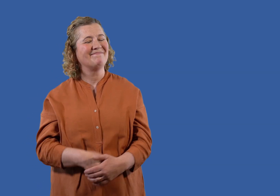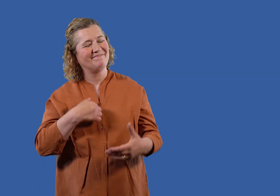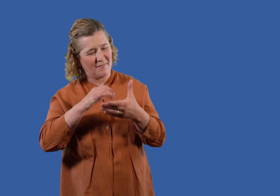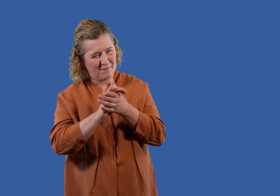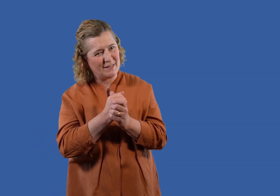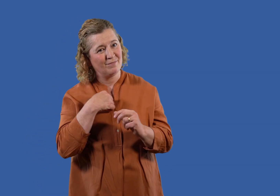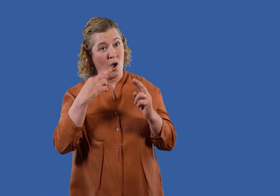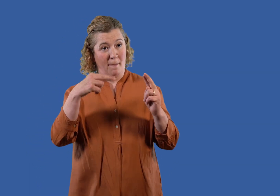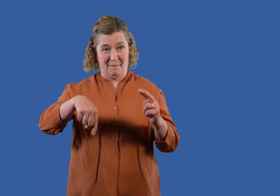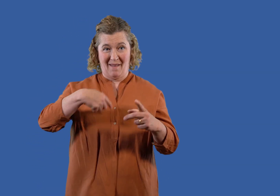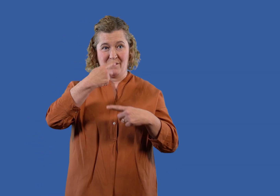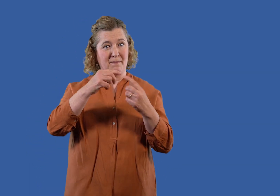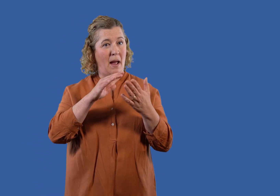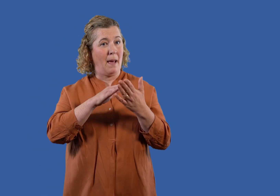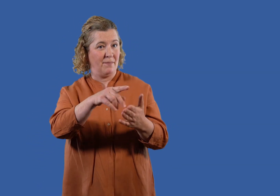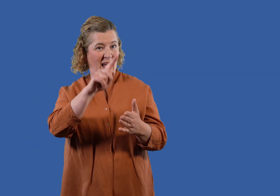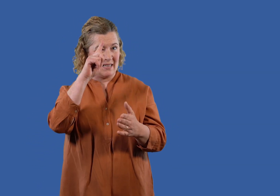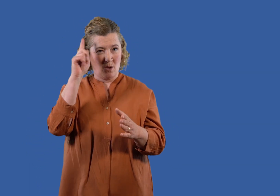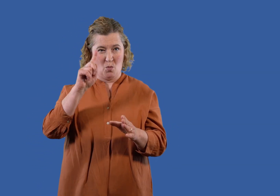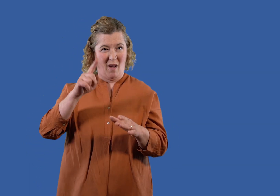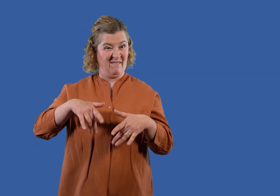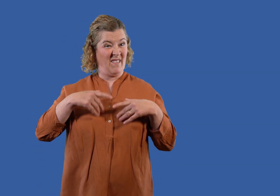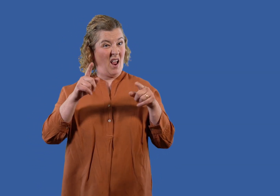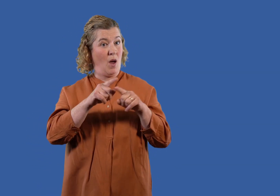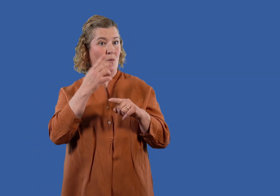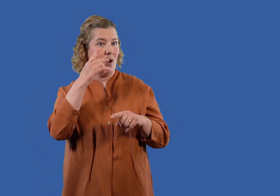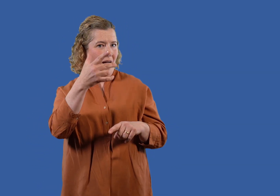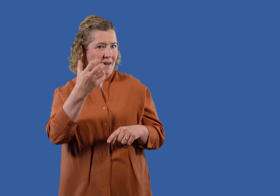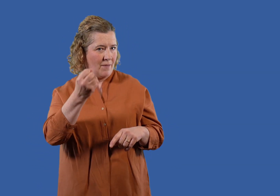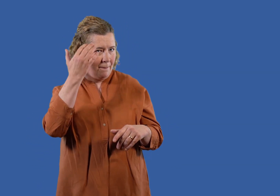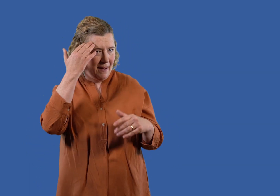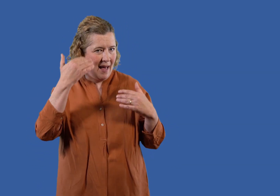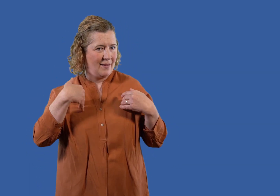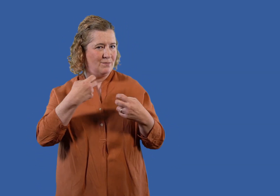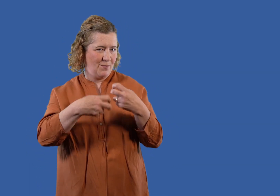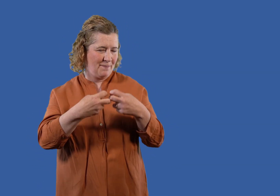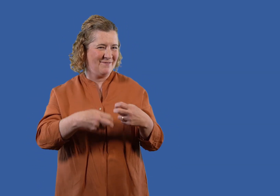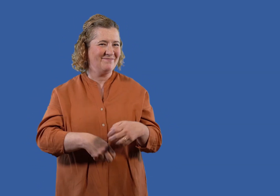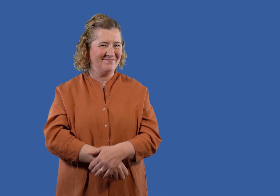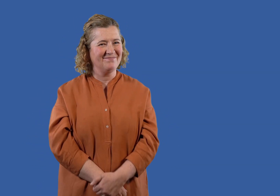James, and I hope this information has helped understanding a bit more about what it's like when you have mental health illness.